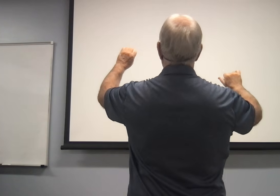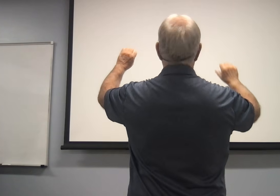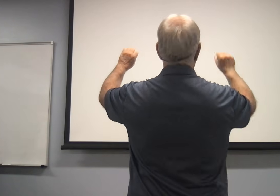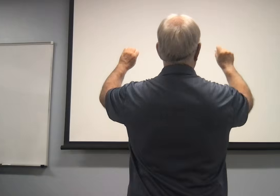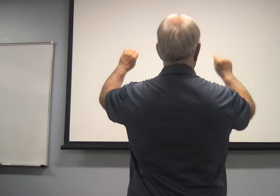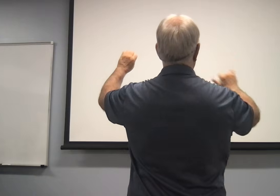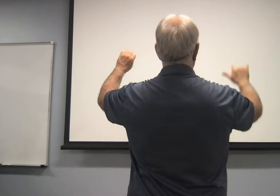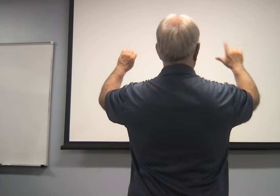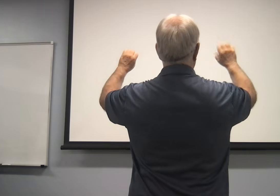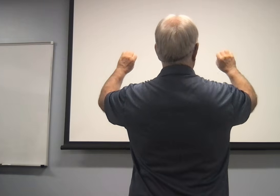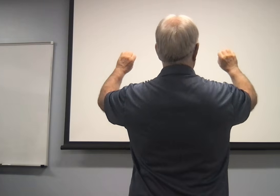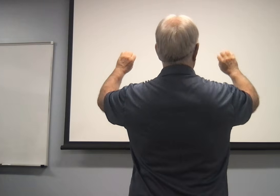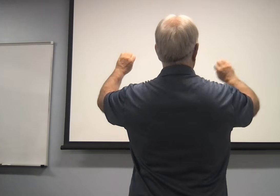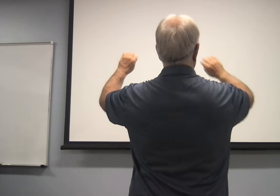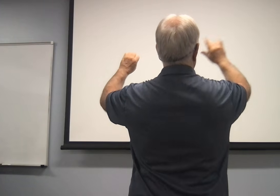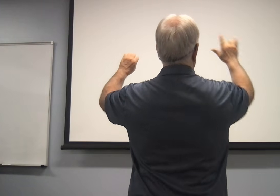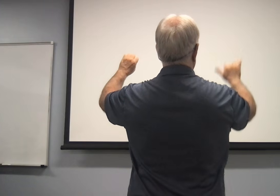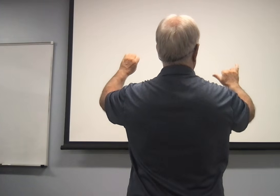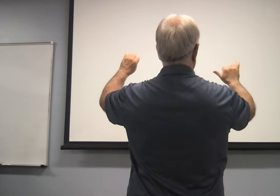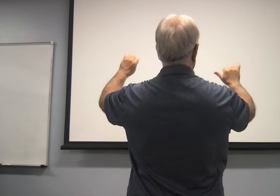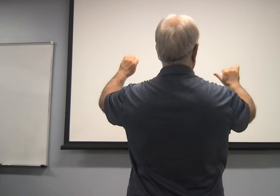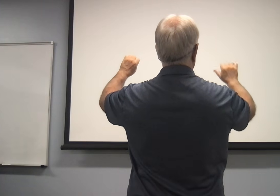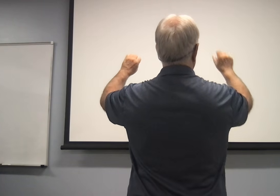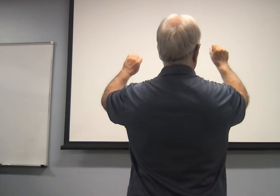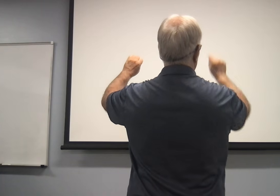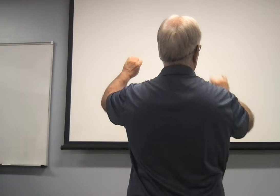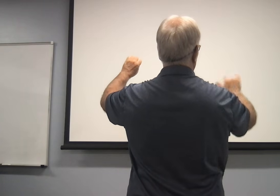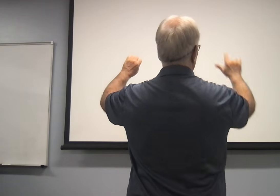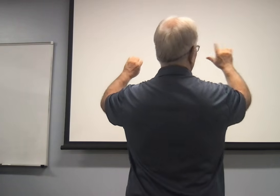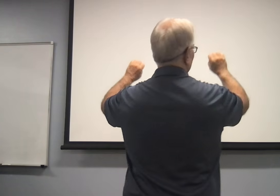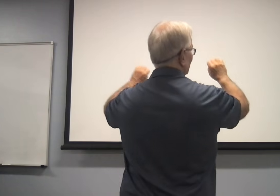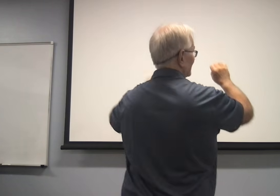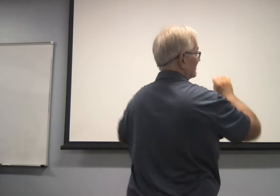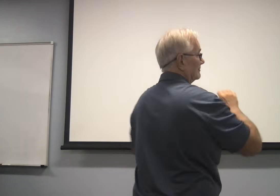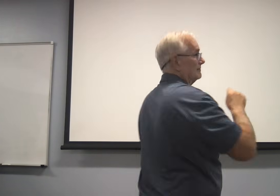Style. Style. Early. Style.